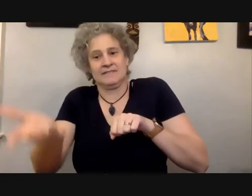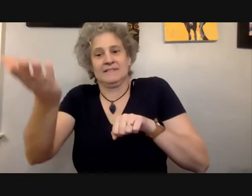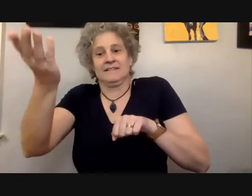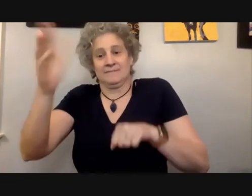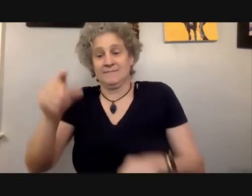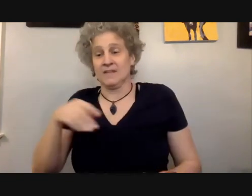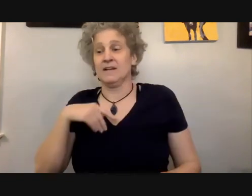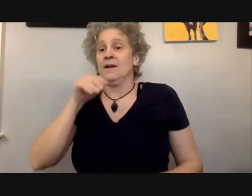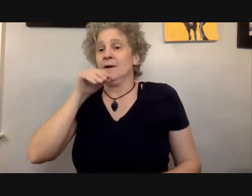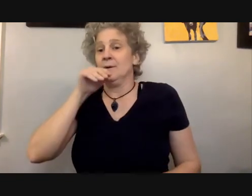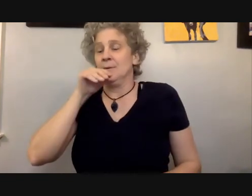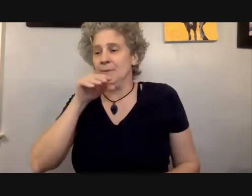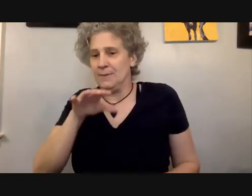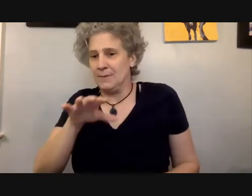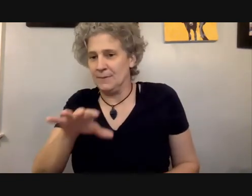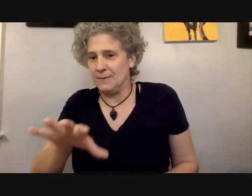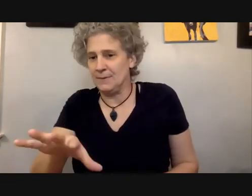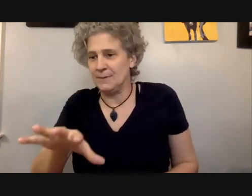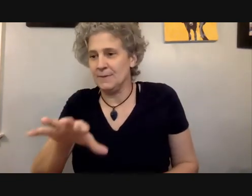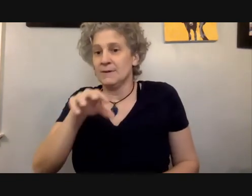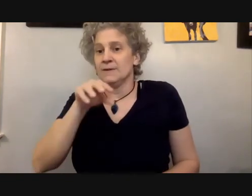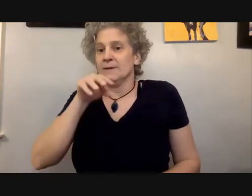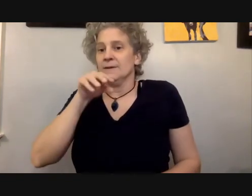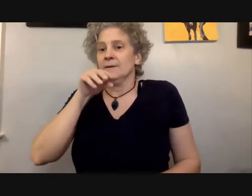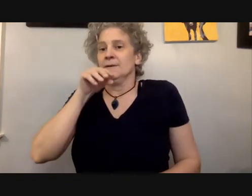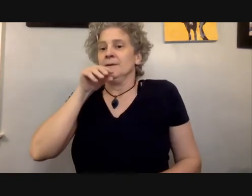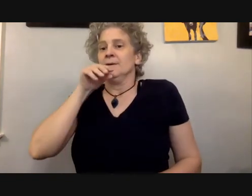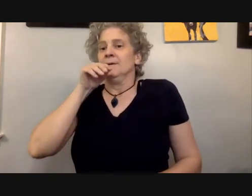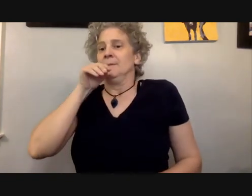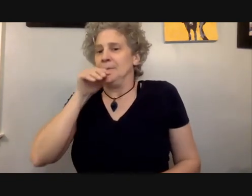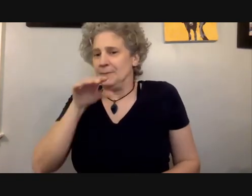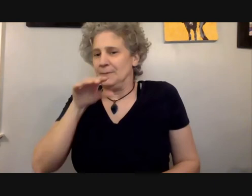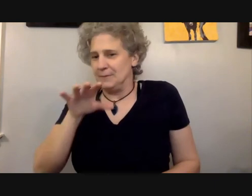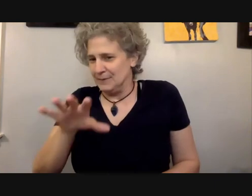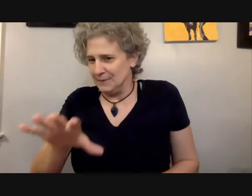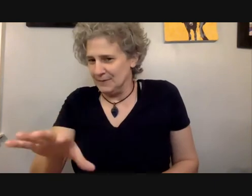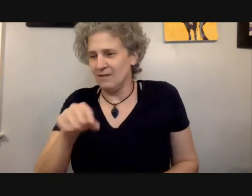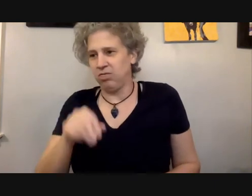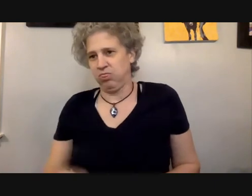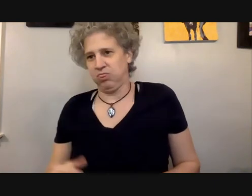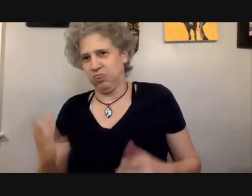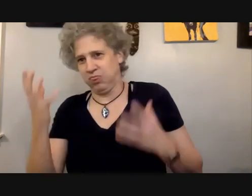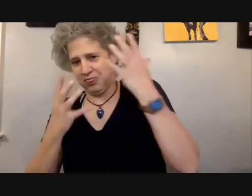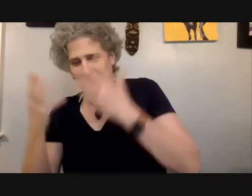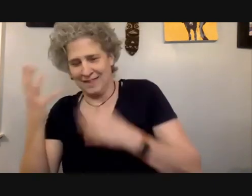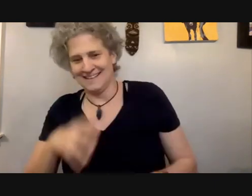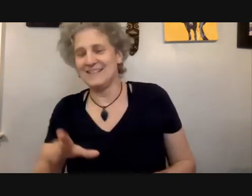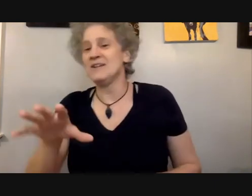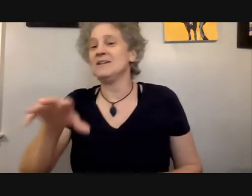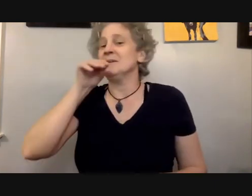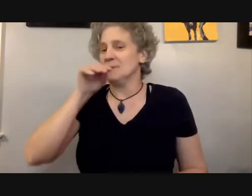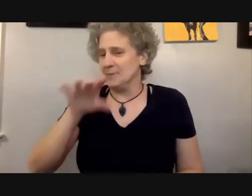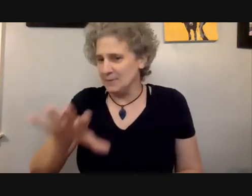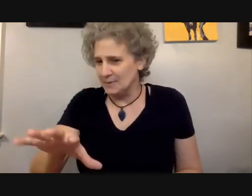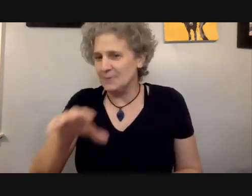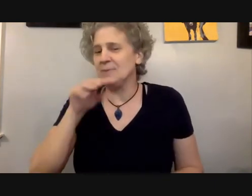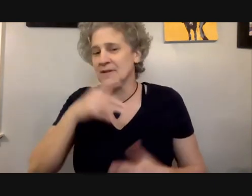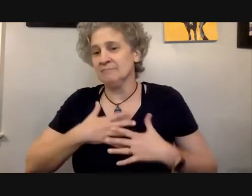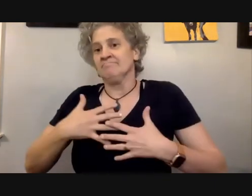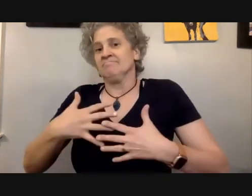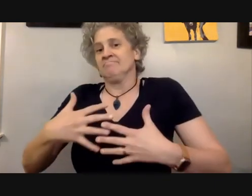out. And doctors are very good about gesturing. It's funny. So take a deep breath in, take a deep breath out. And then you start